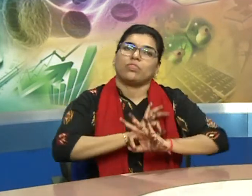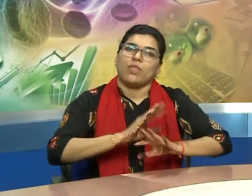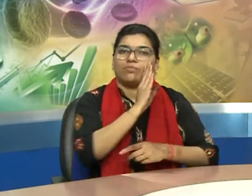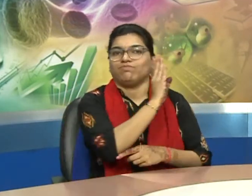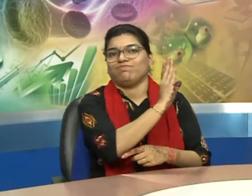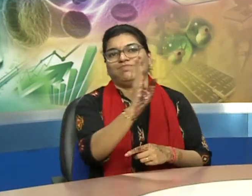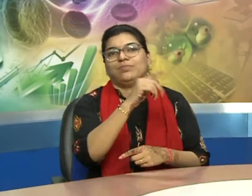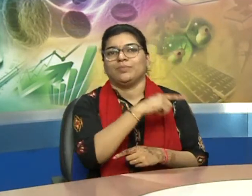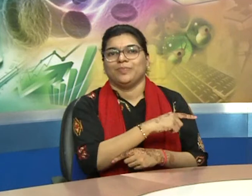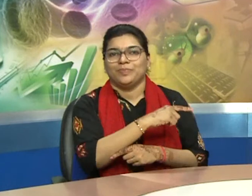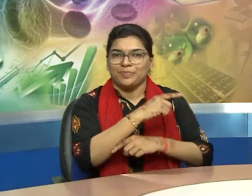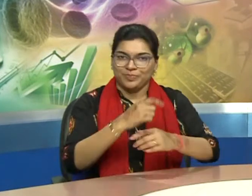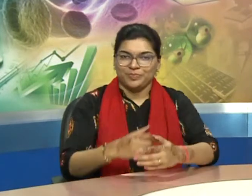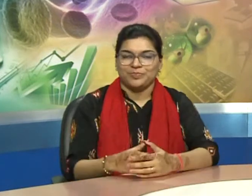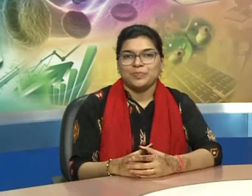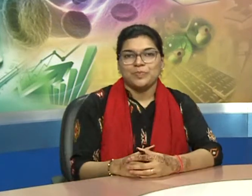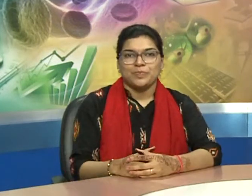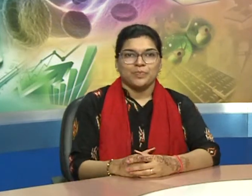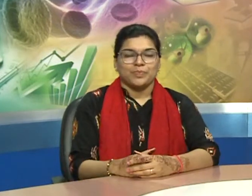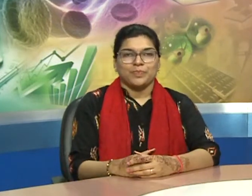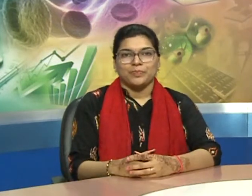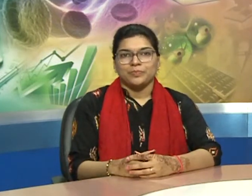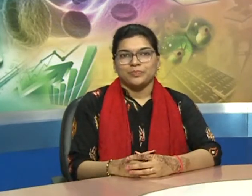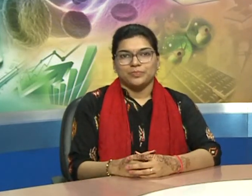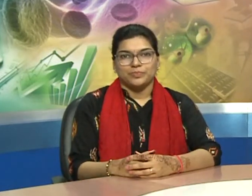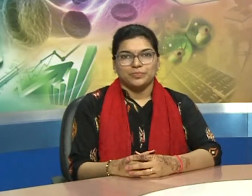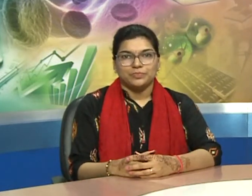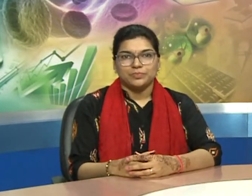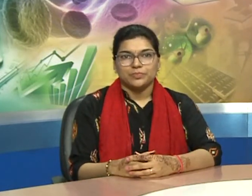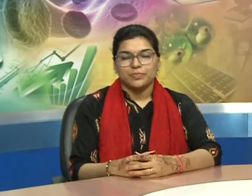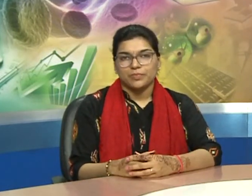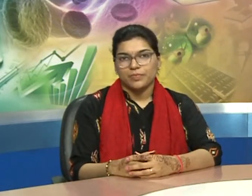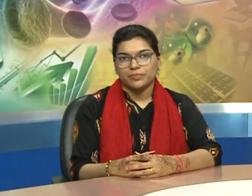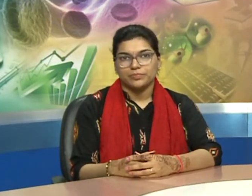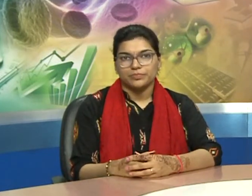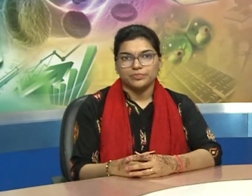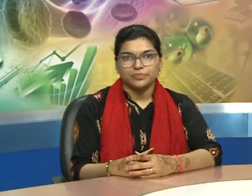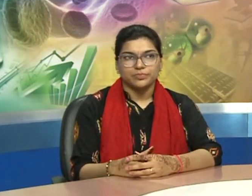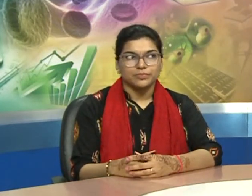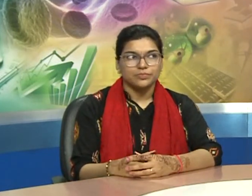heart specialist. So similarly, there are different kinds of books available.